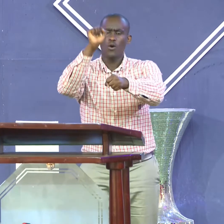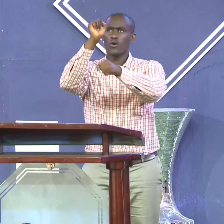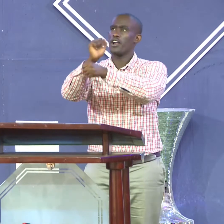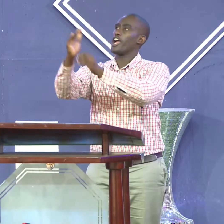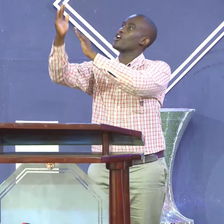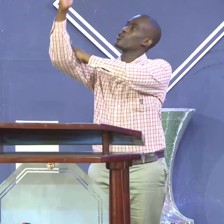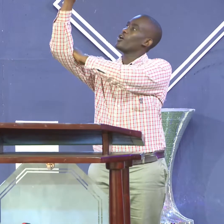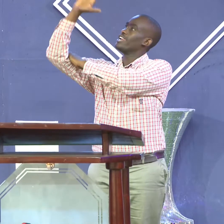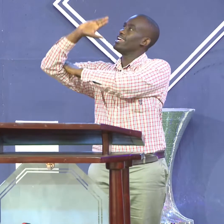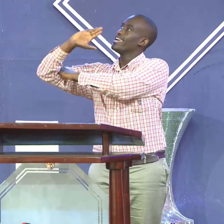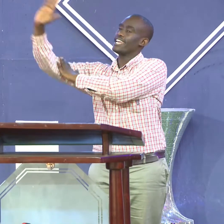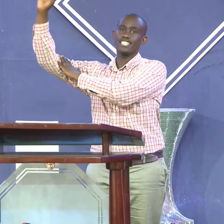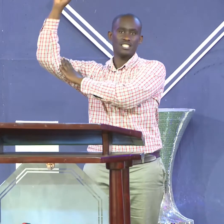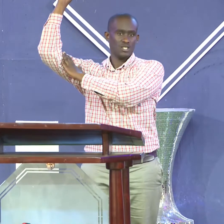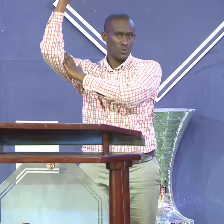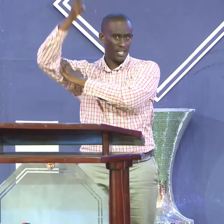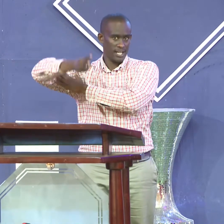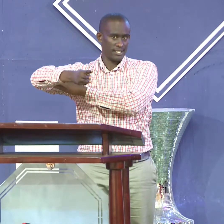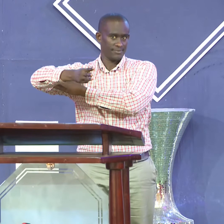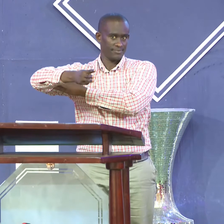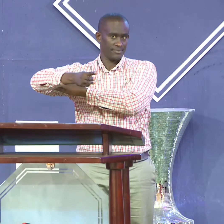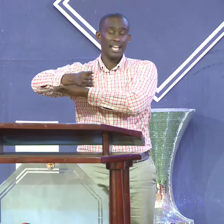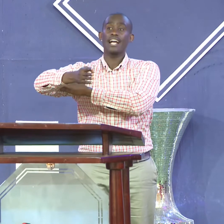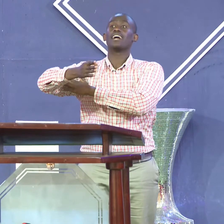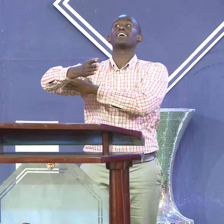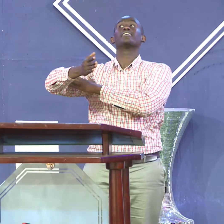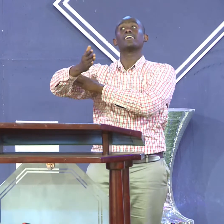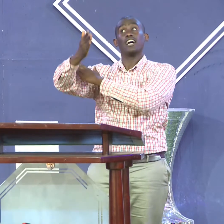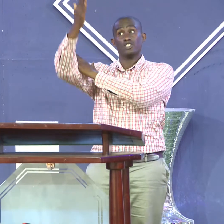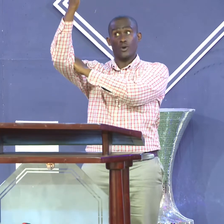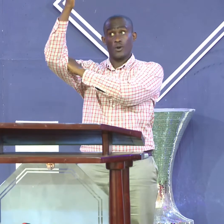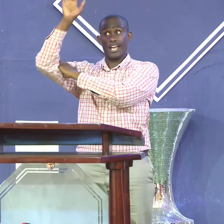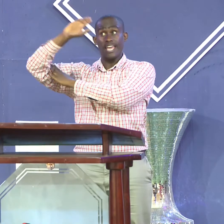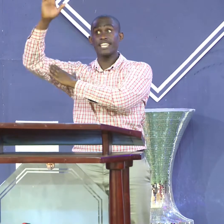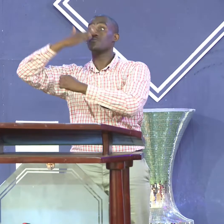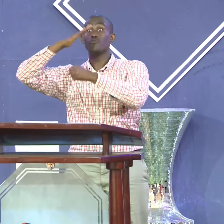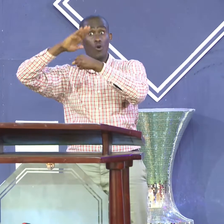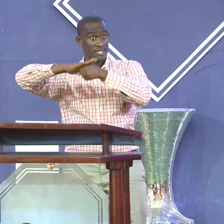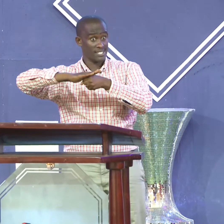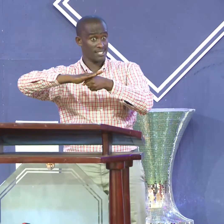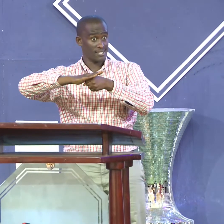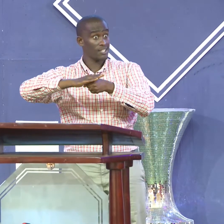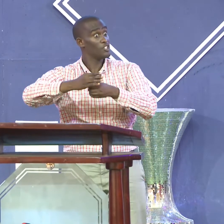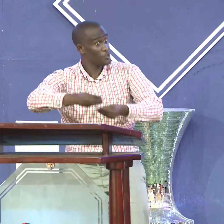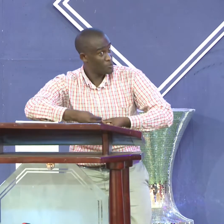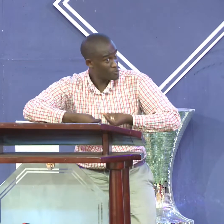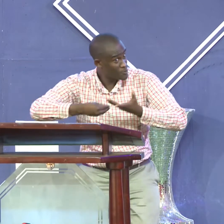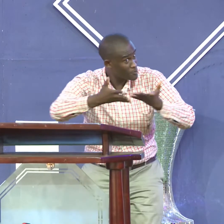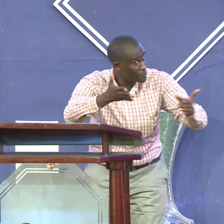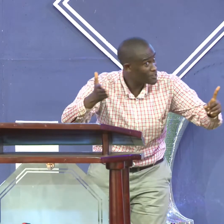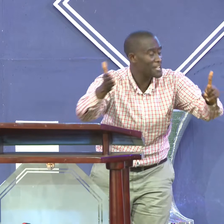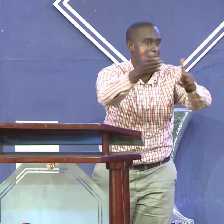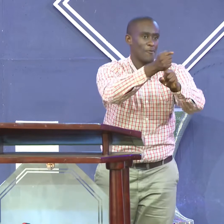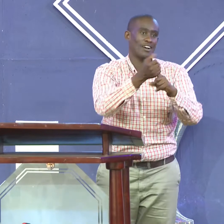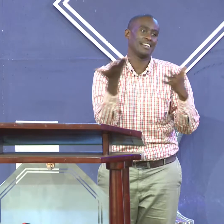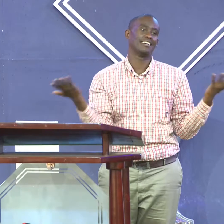And do the will of God. And then whatever he promised, you will attain